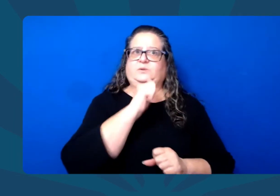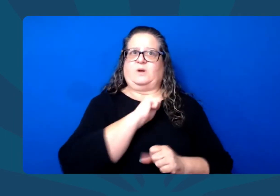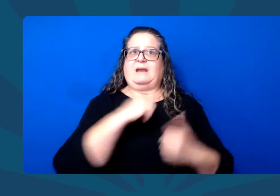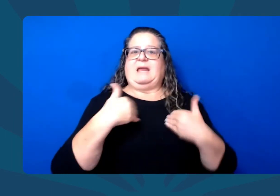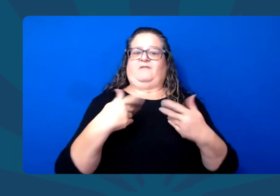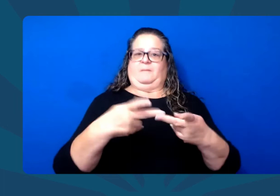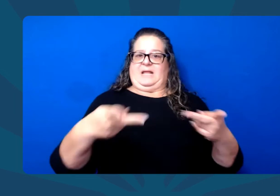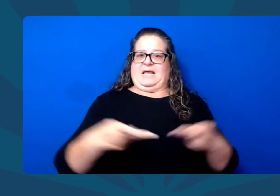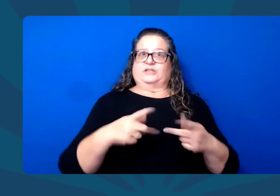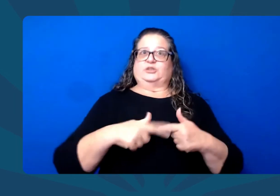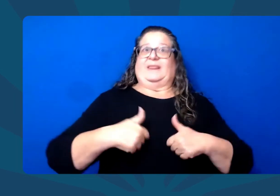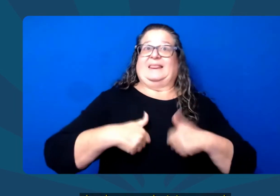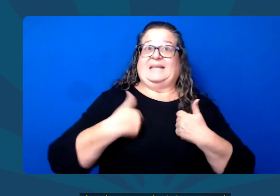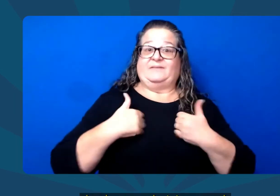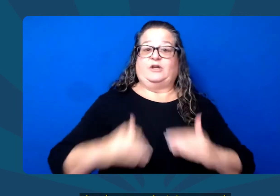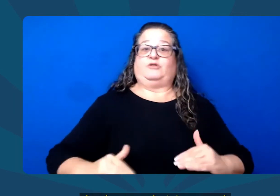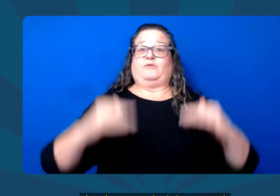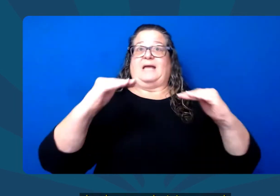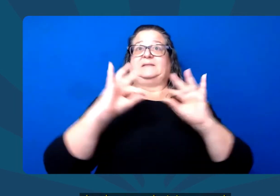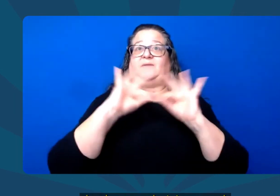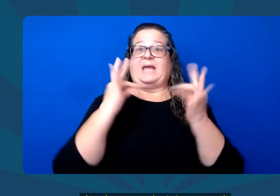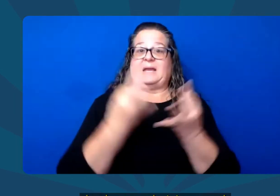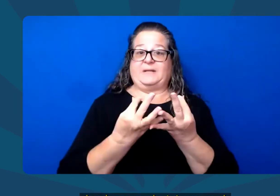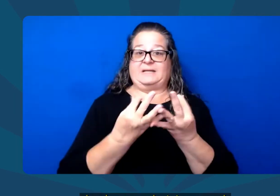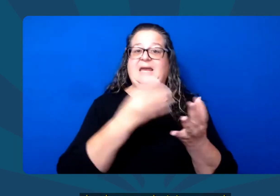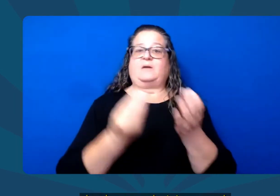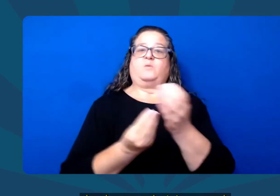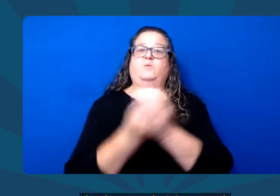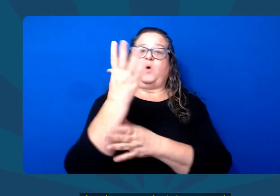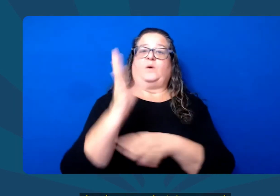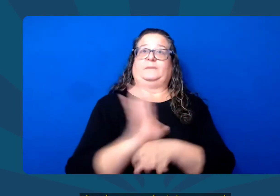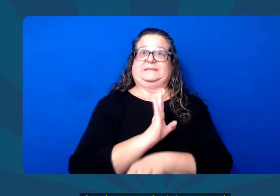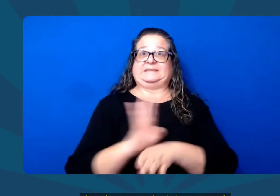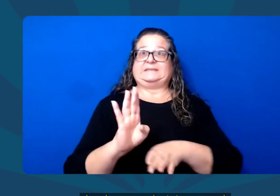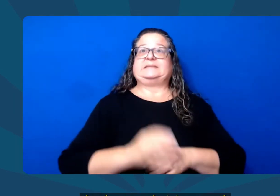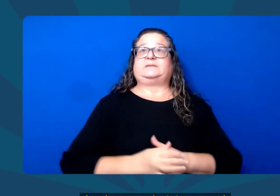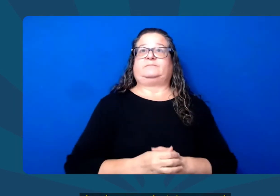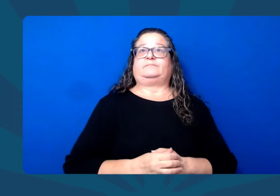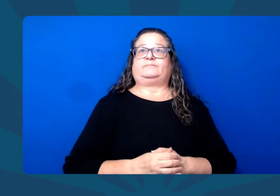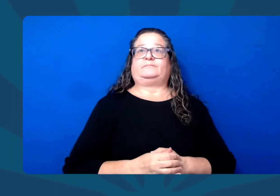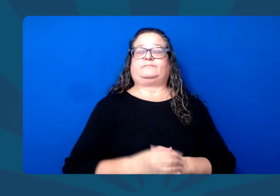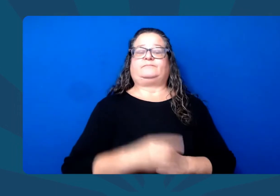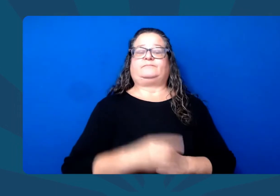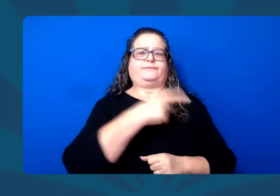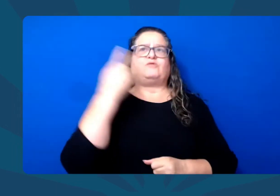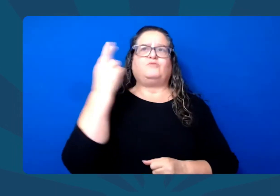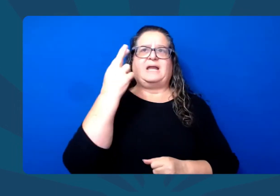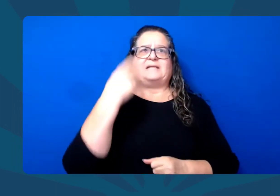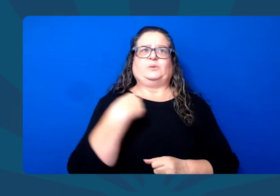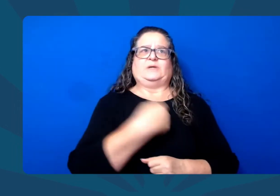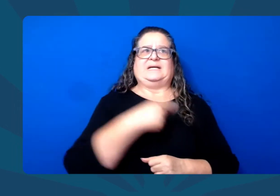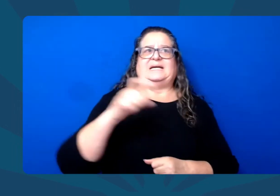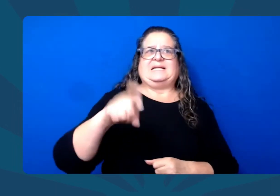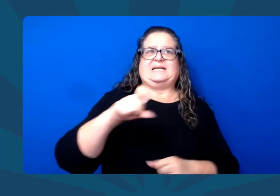I am committed to the values that have made Arizona such a desirable place to live, raise families, and